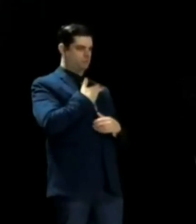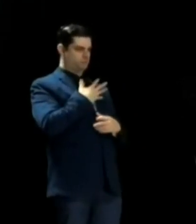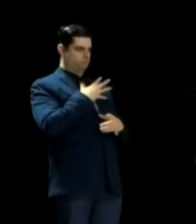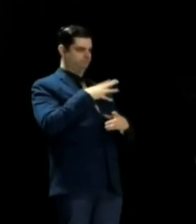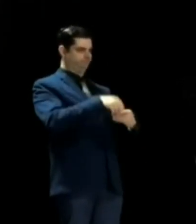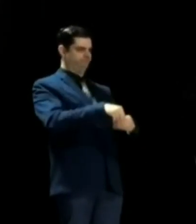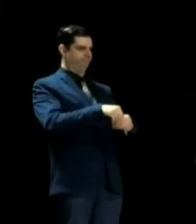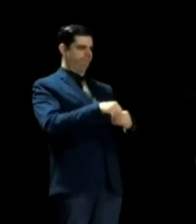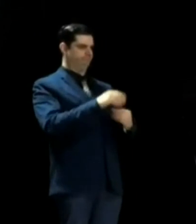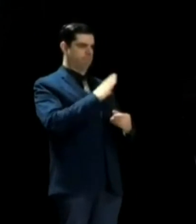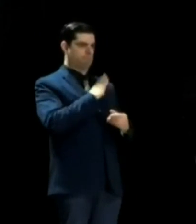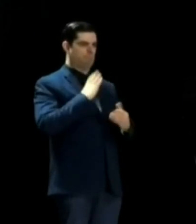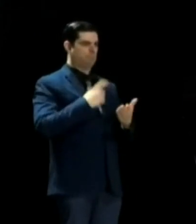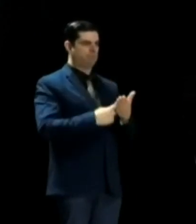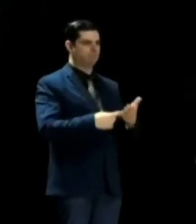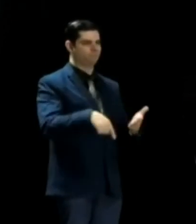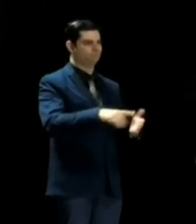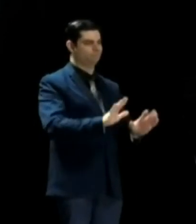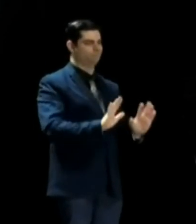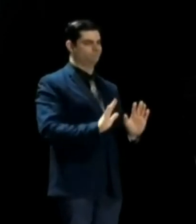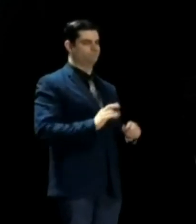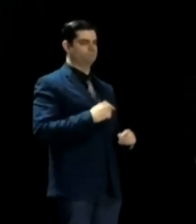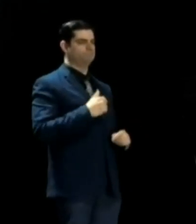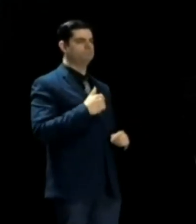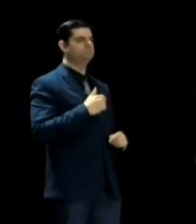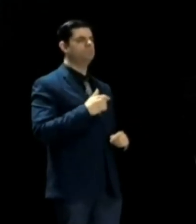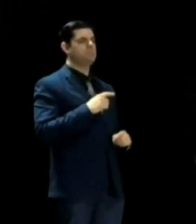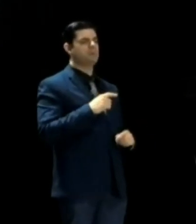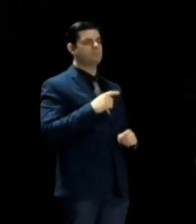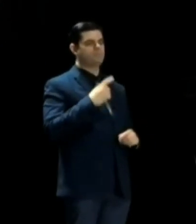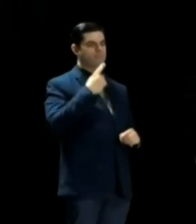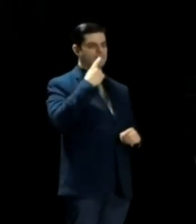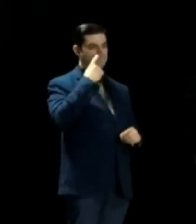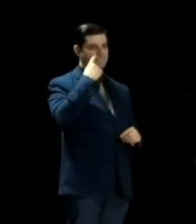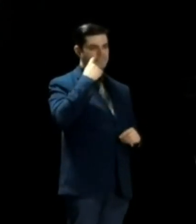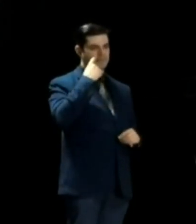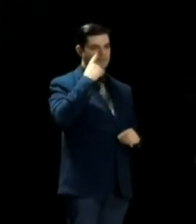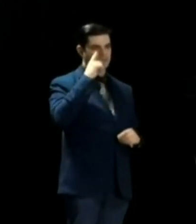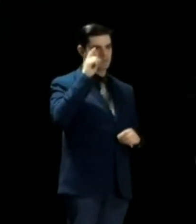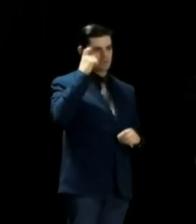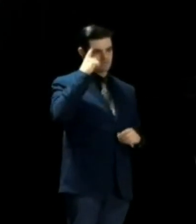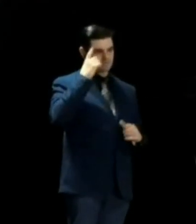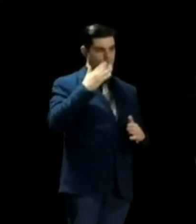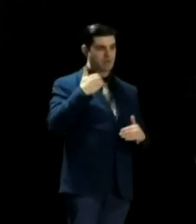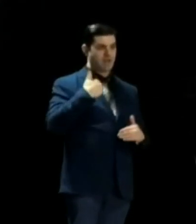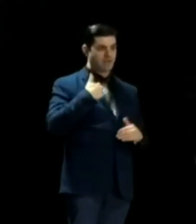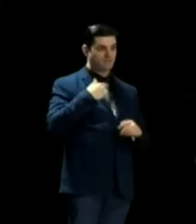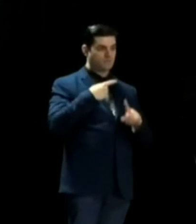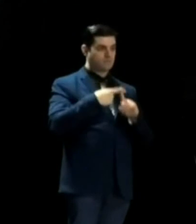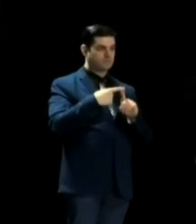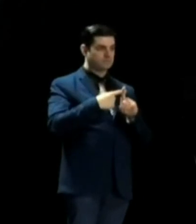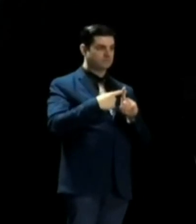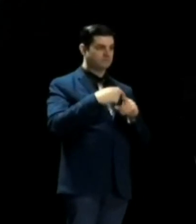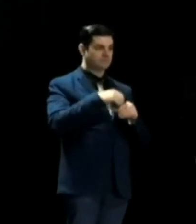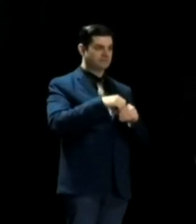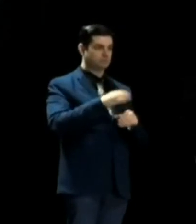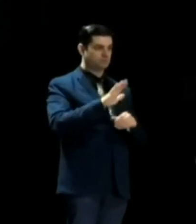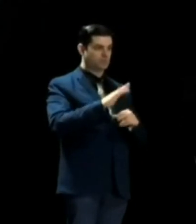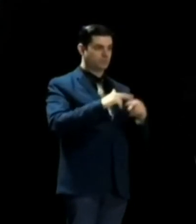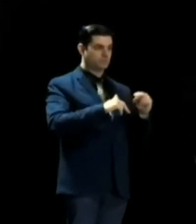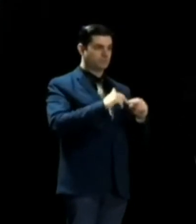order now that essentially, I believe it says, if you have a positive case in your building, you need to